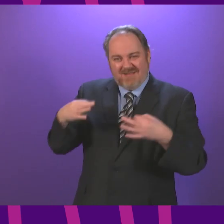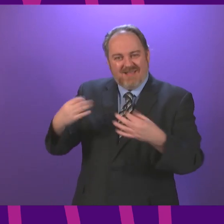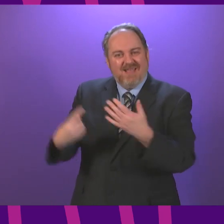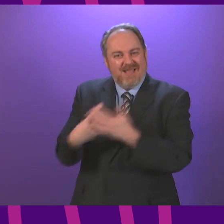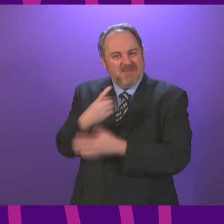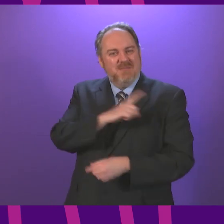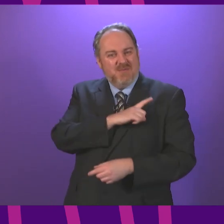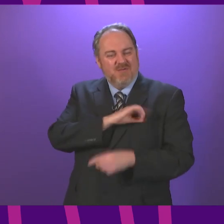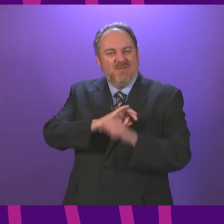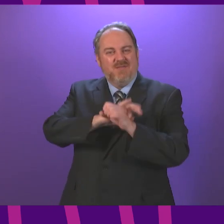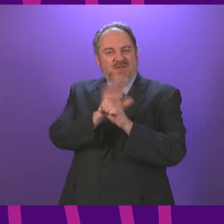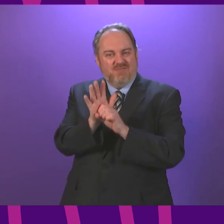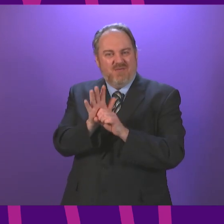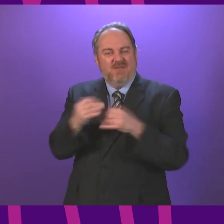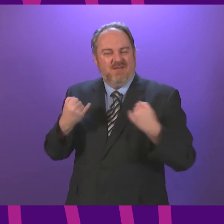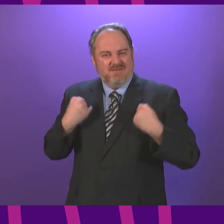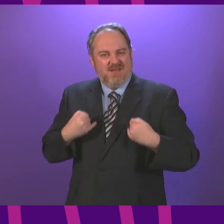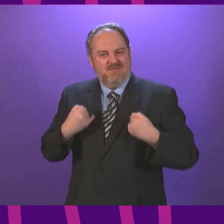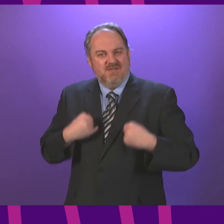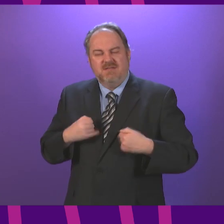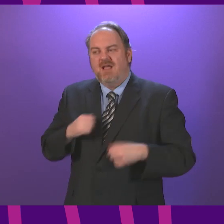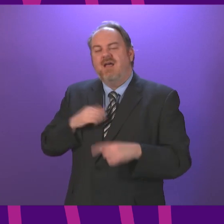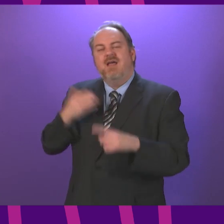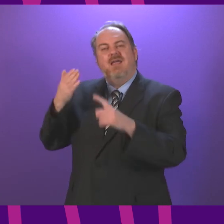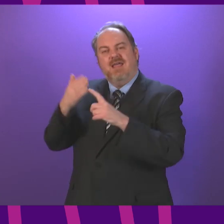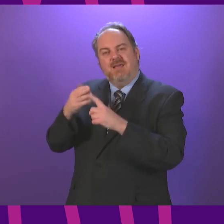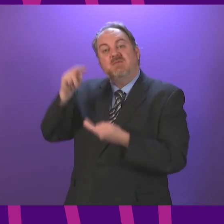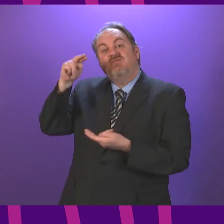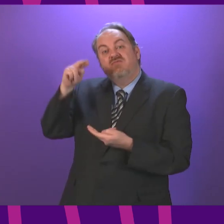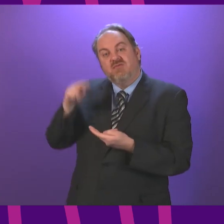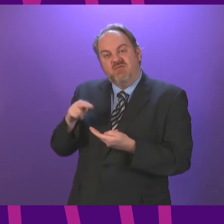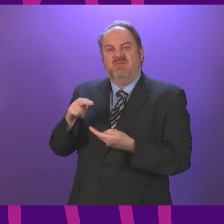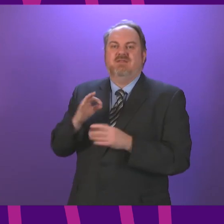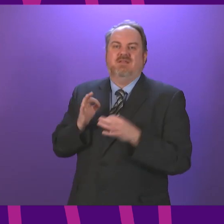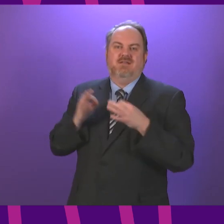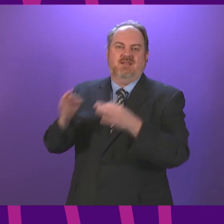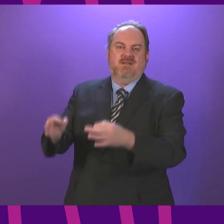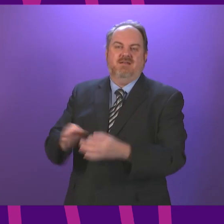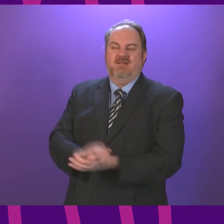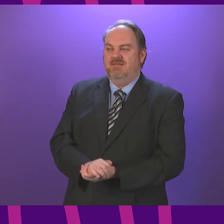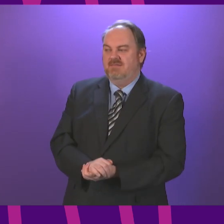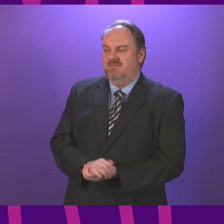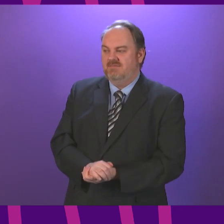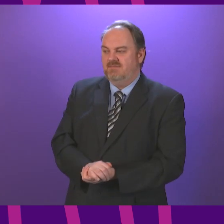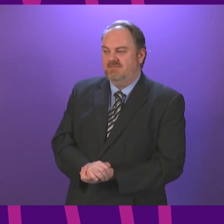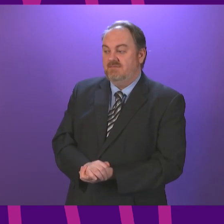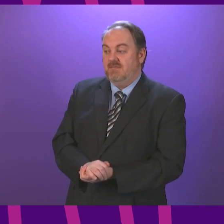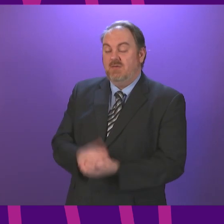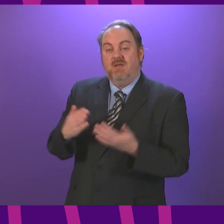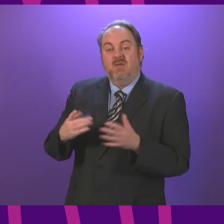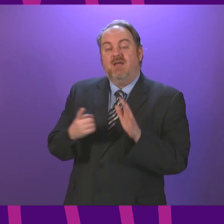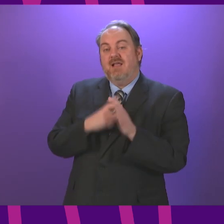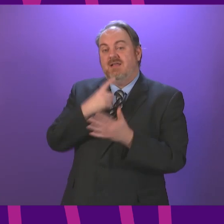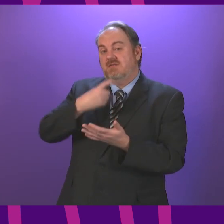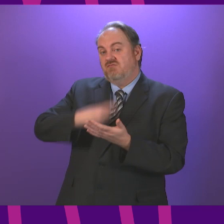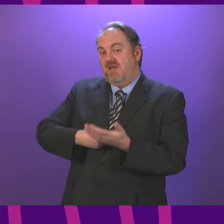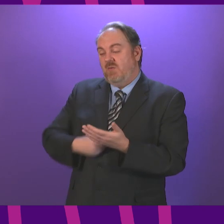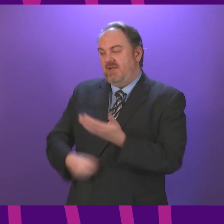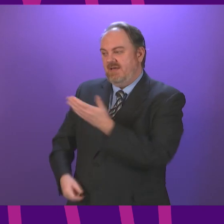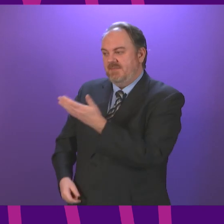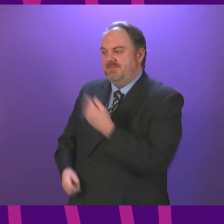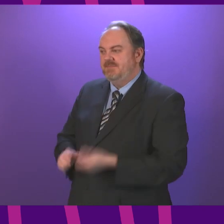we will make sure we work to reduce the impact of those as much as we possibly can. Thank you. Alec Rowley, to be followed by Ruth